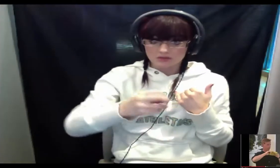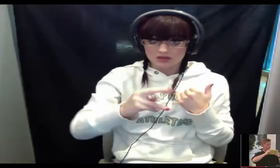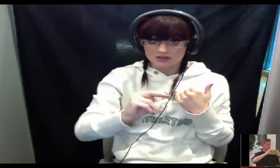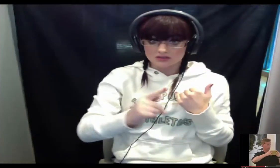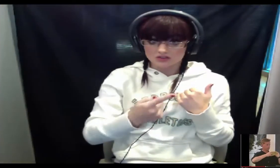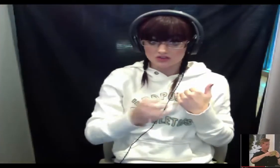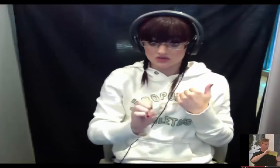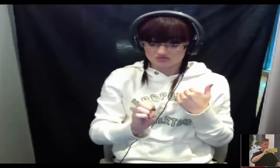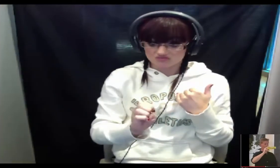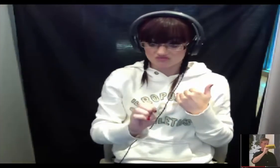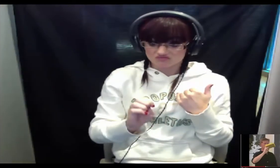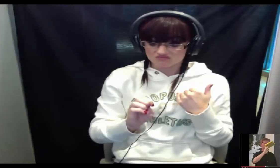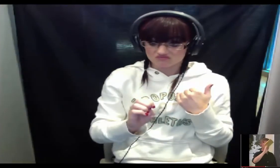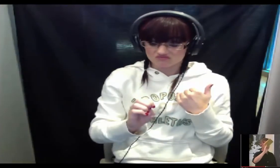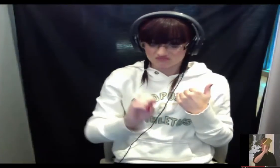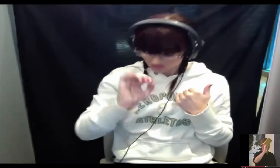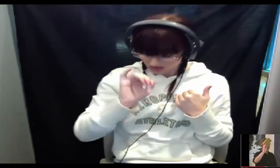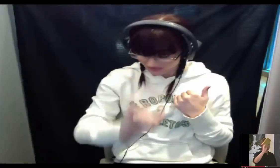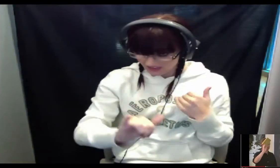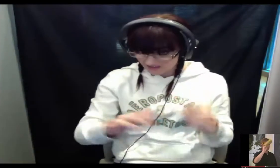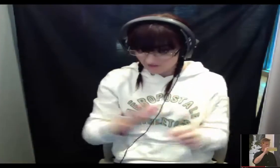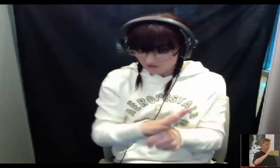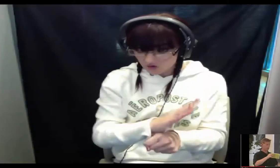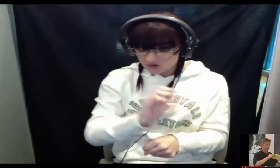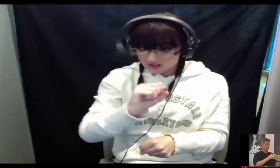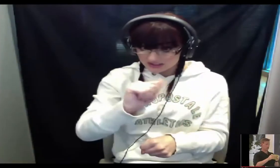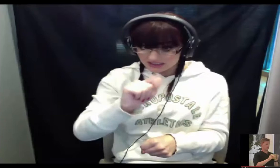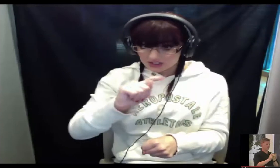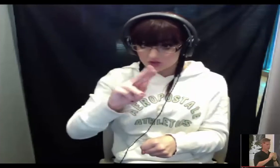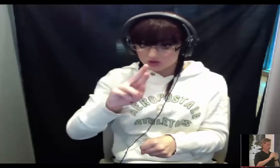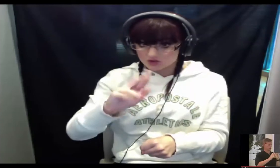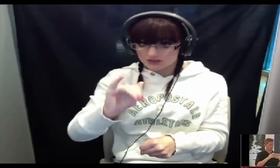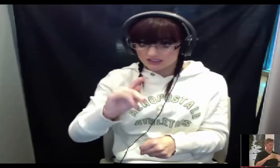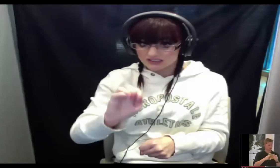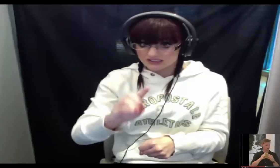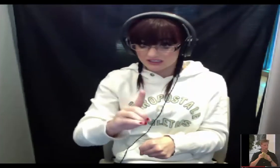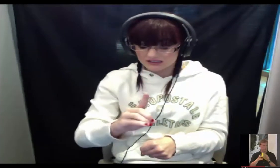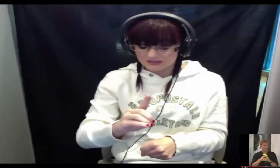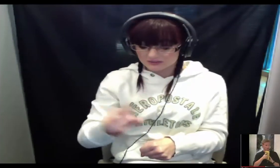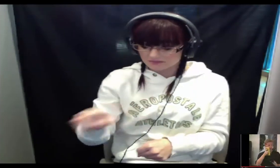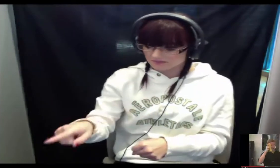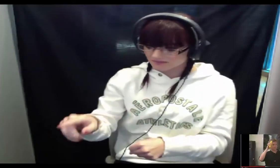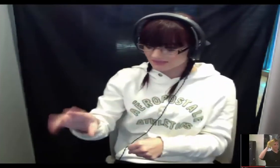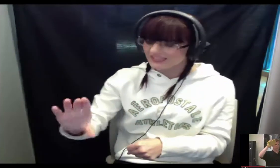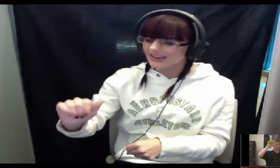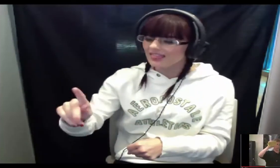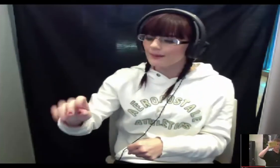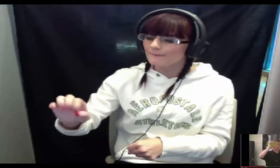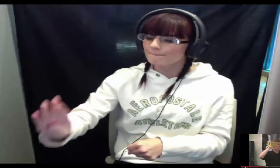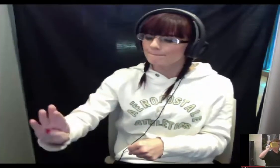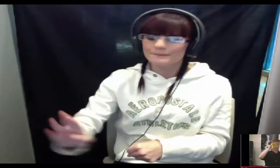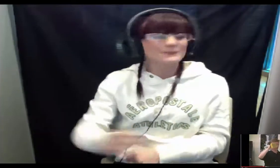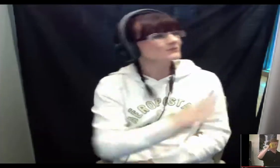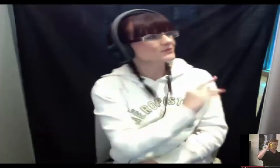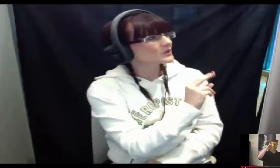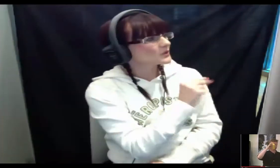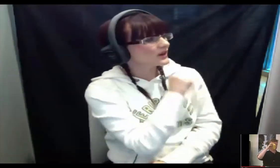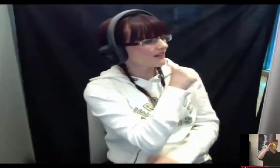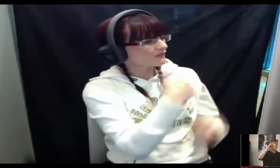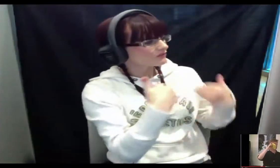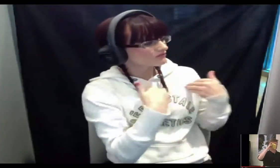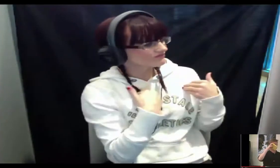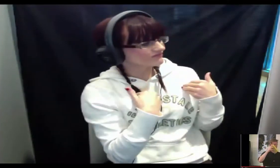Caleb? Why not? Because there's no water in it. Not much water in it. How could I saturate the sponge?